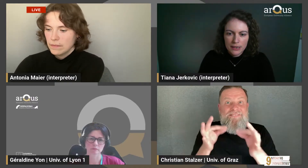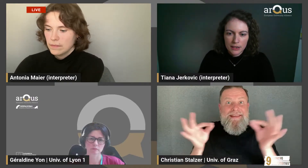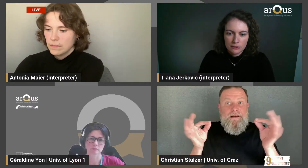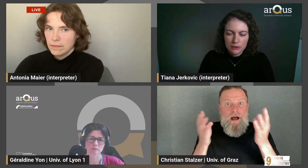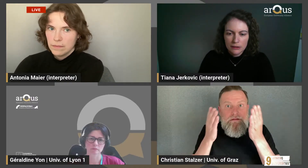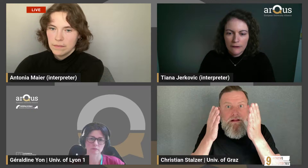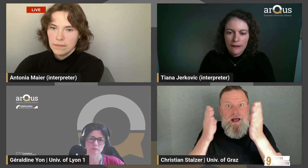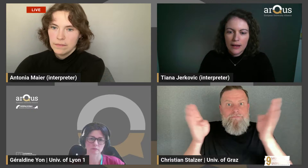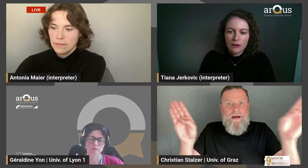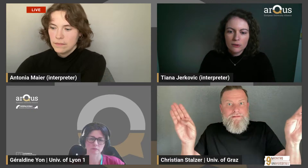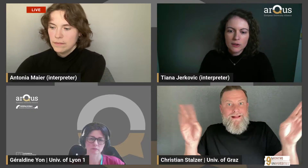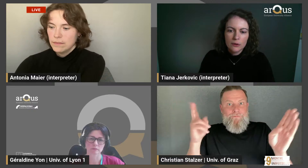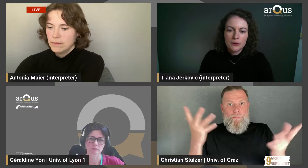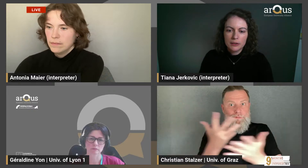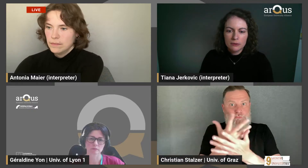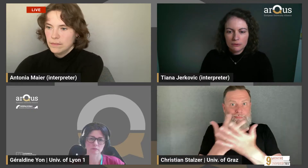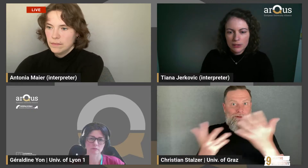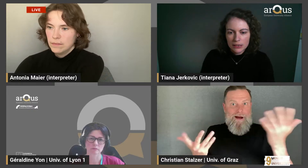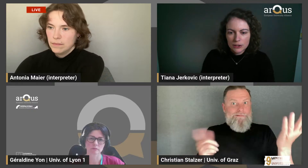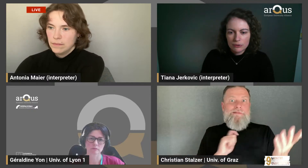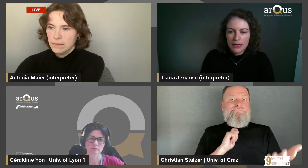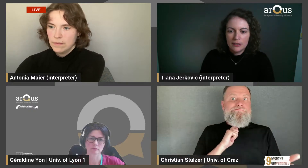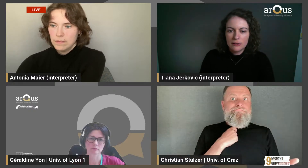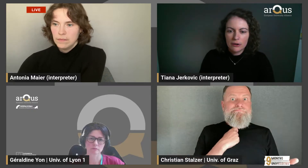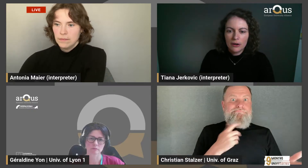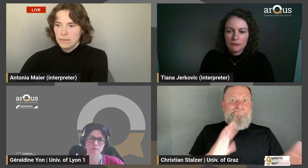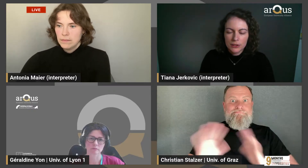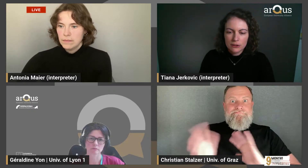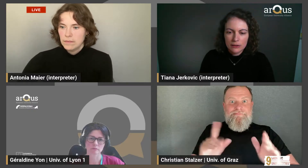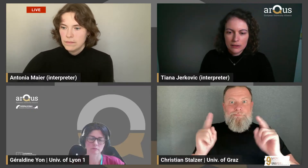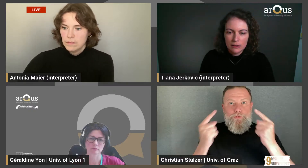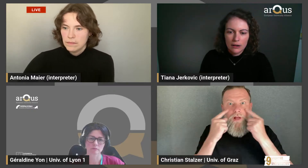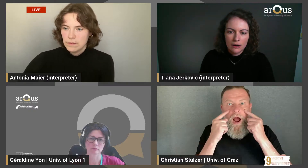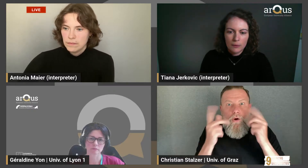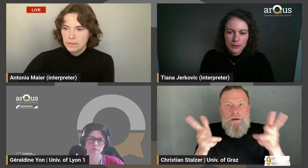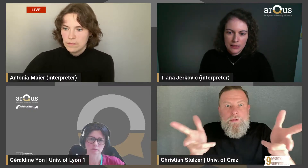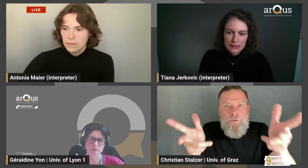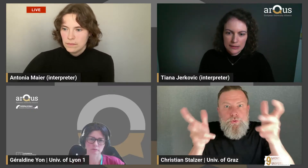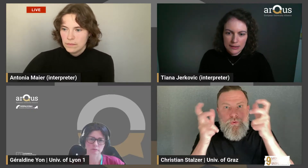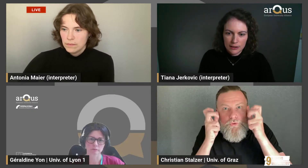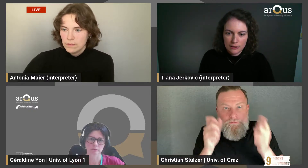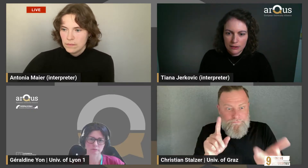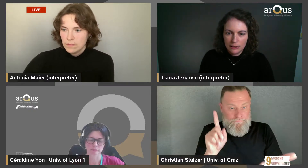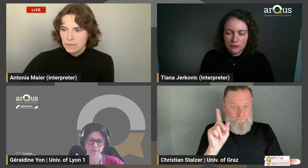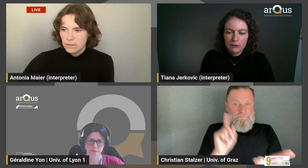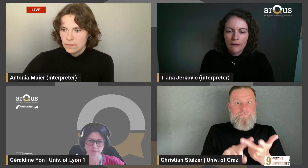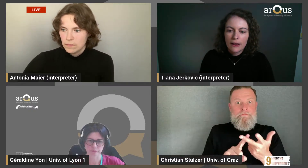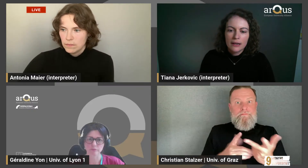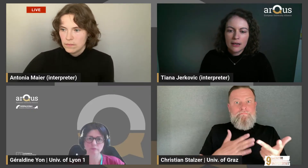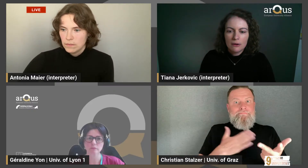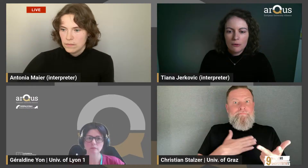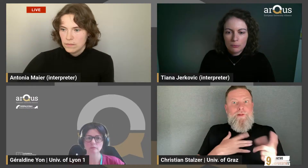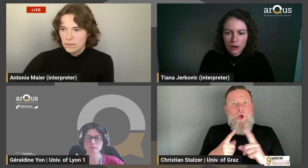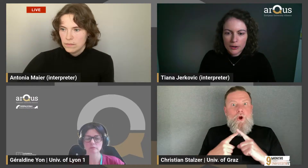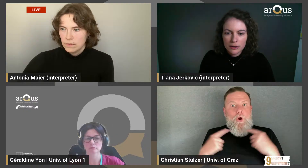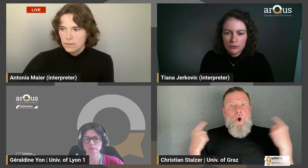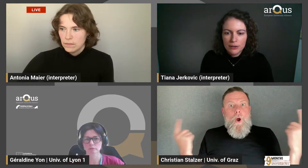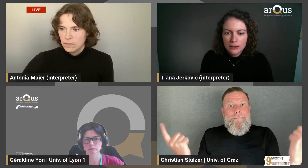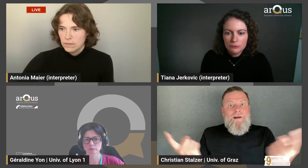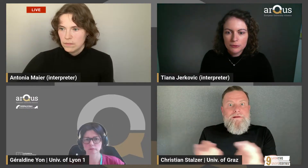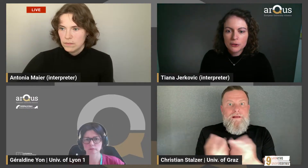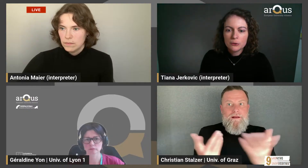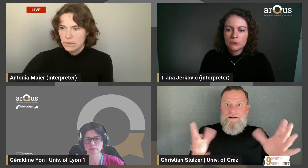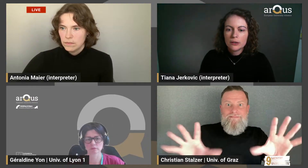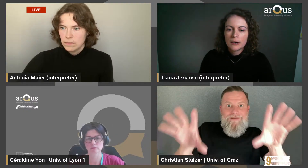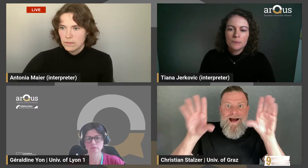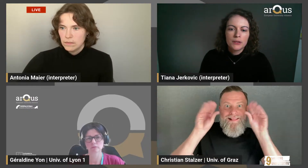very natural. And also you really train your visual competences, actually. You gain a broader field